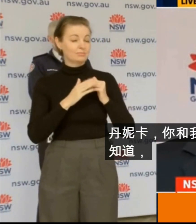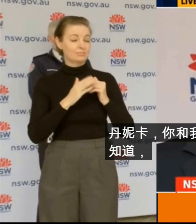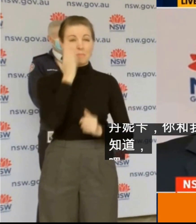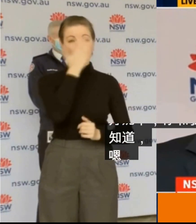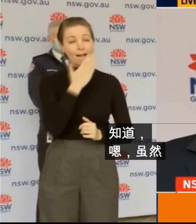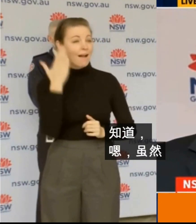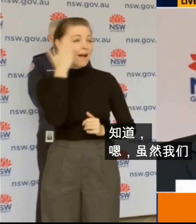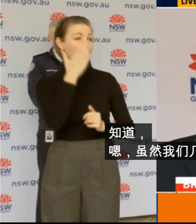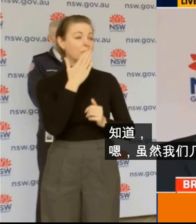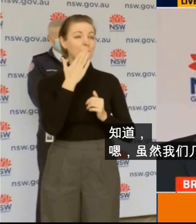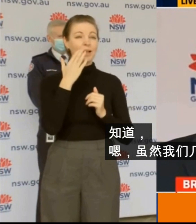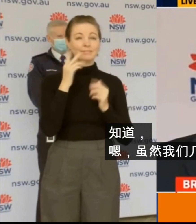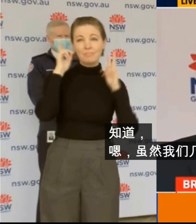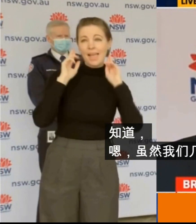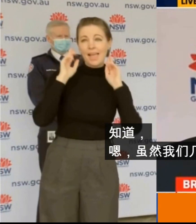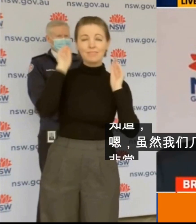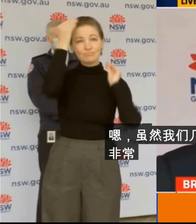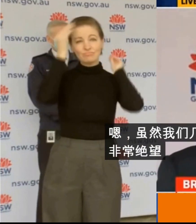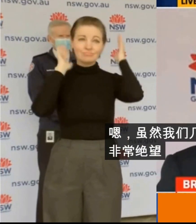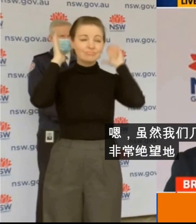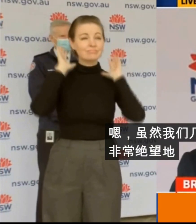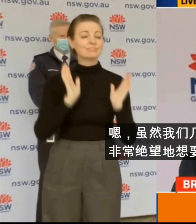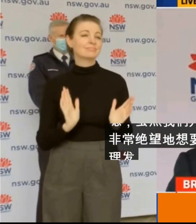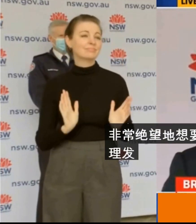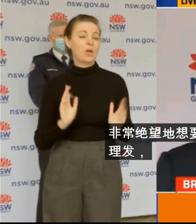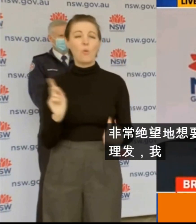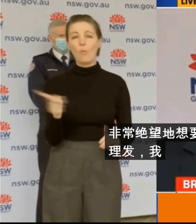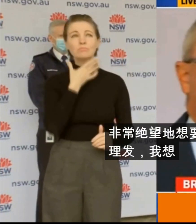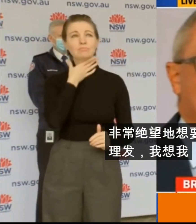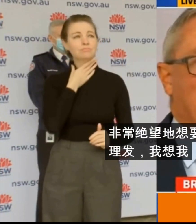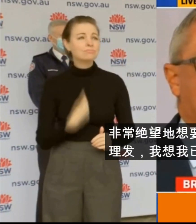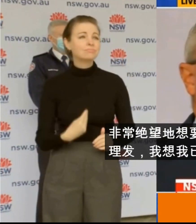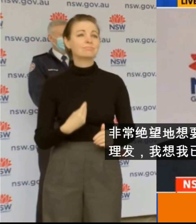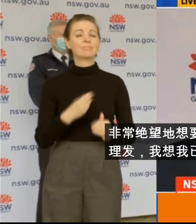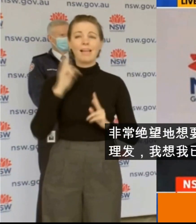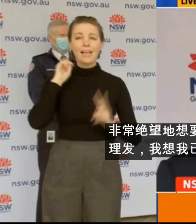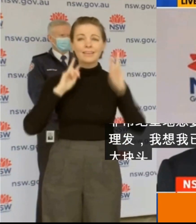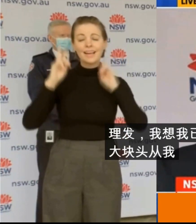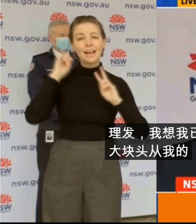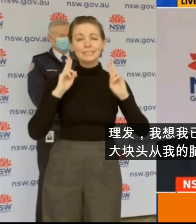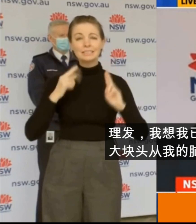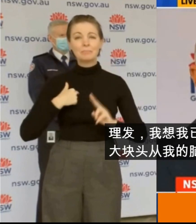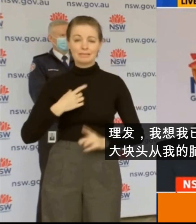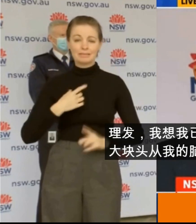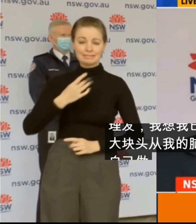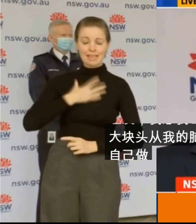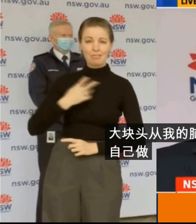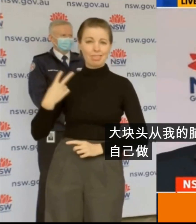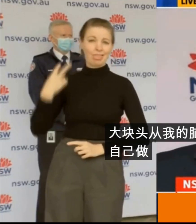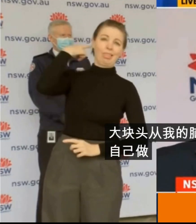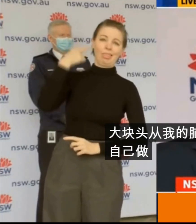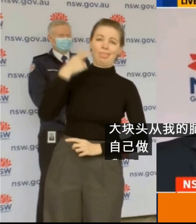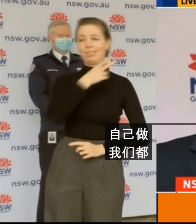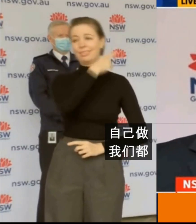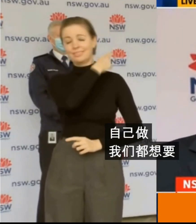know, whilst we all might pretty desperate actually to get a haircut, I think I've taken some large lumps out of my head trying to do it to